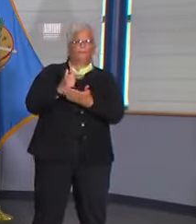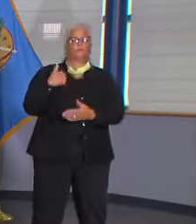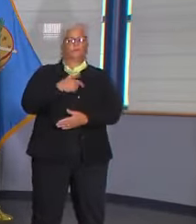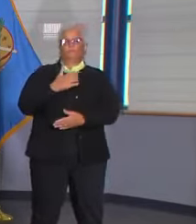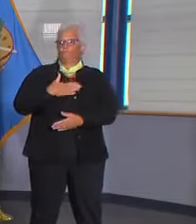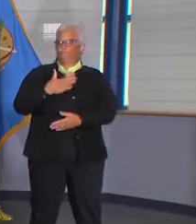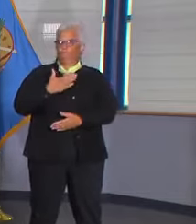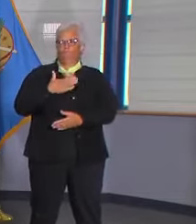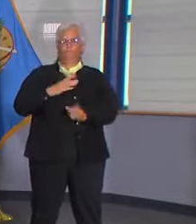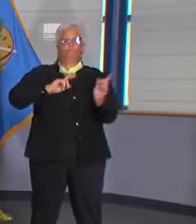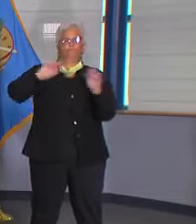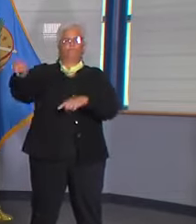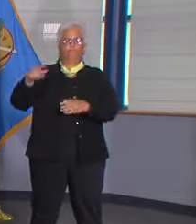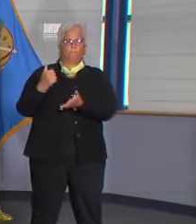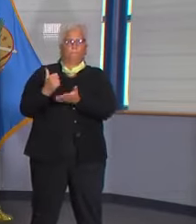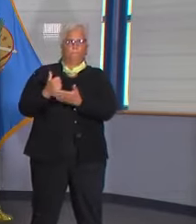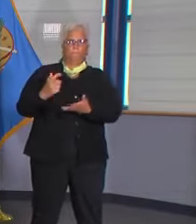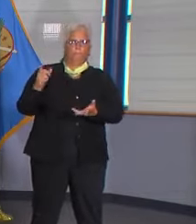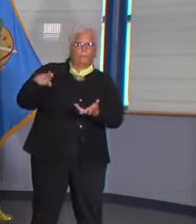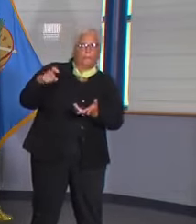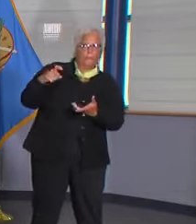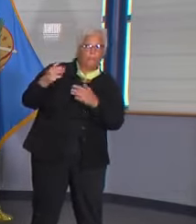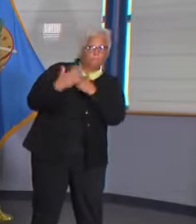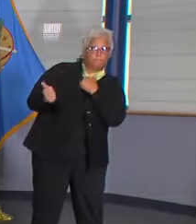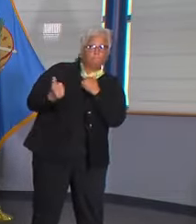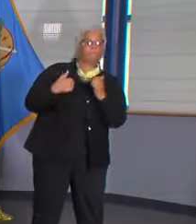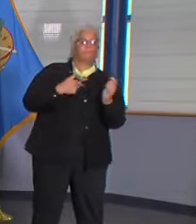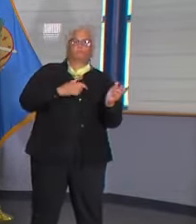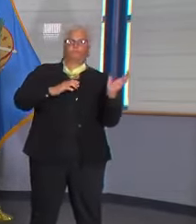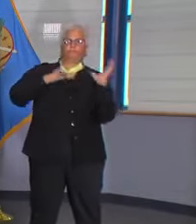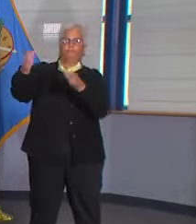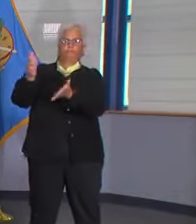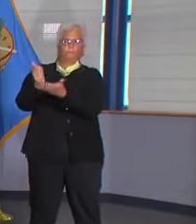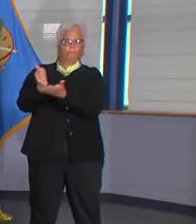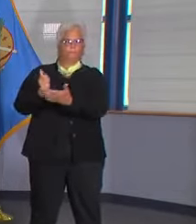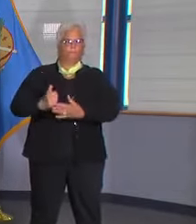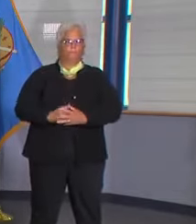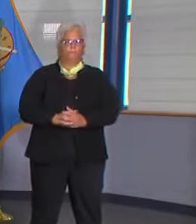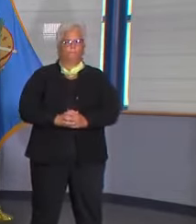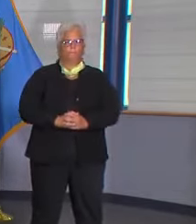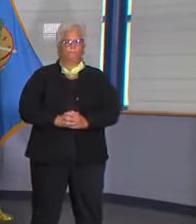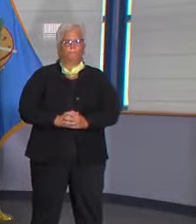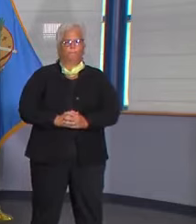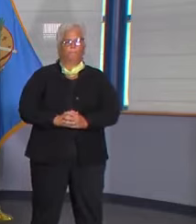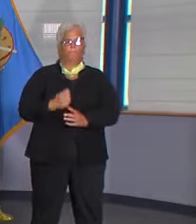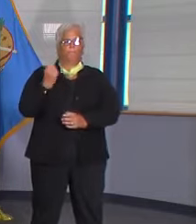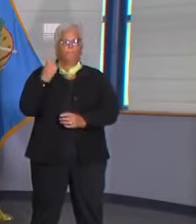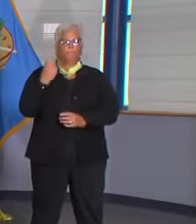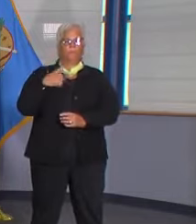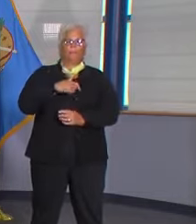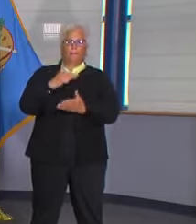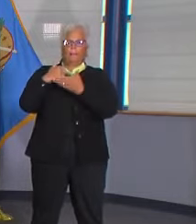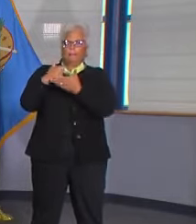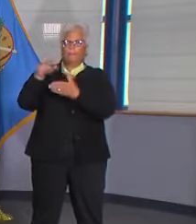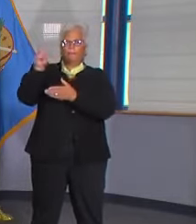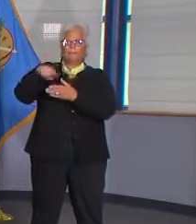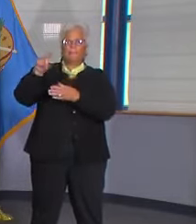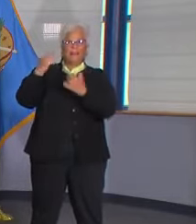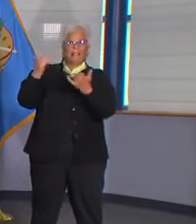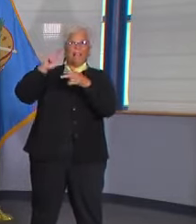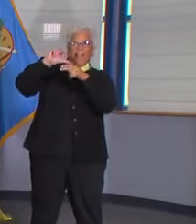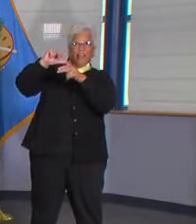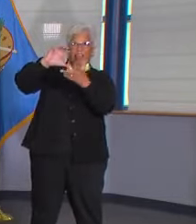those individuals once the hurricane has passed. I want to reiterate that while our thoughts and prayers are with those that